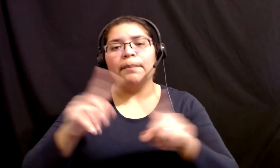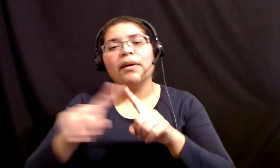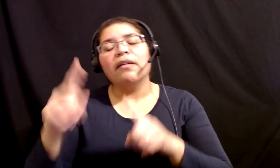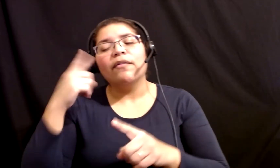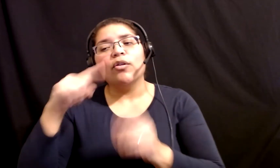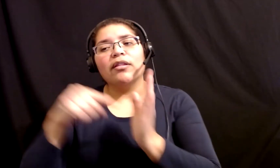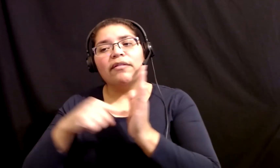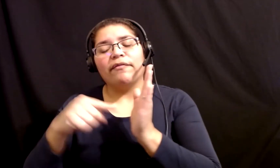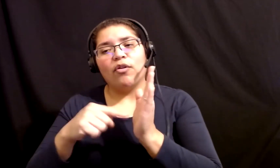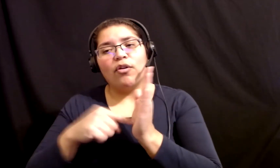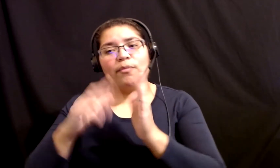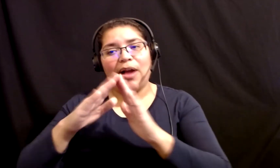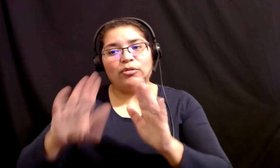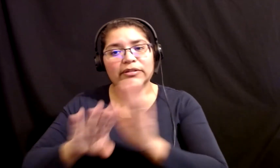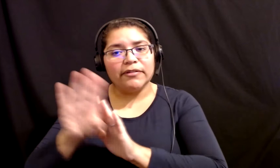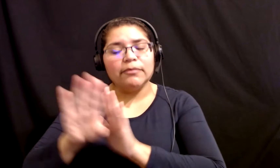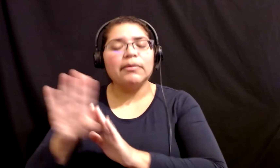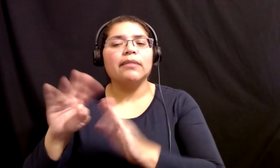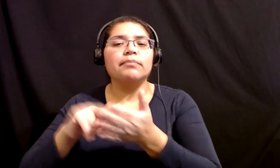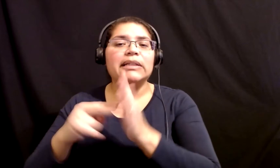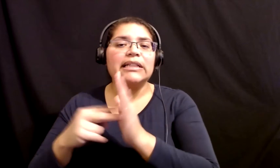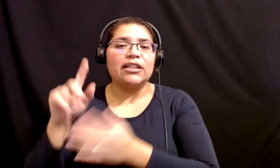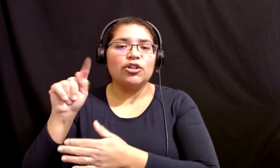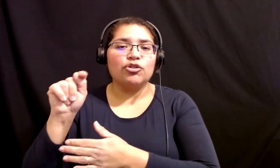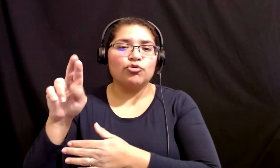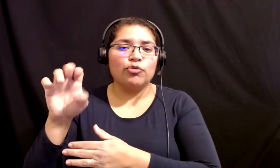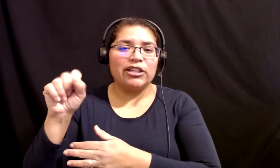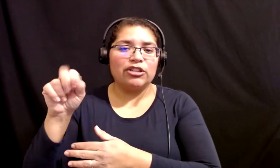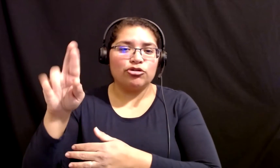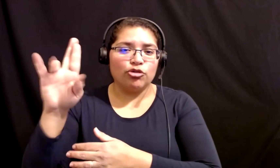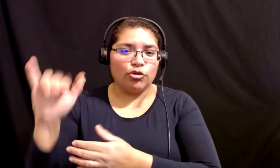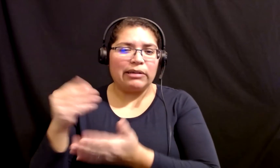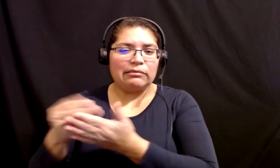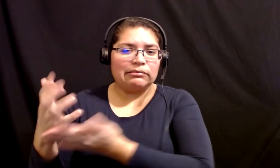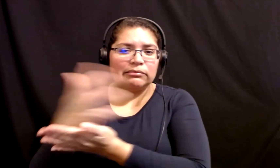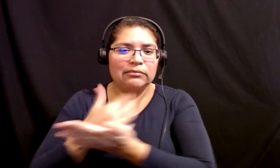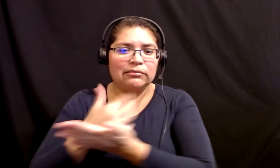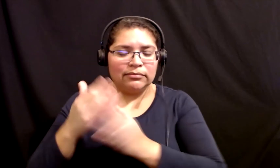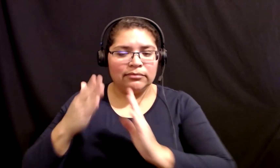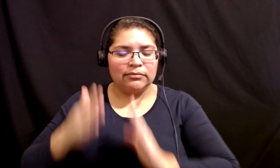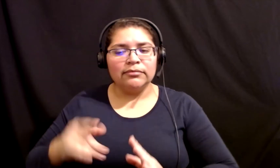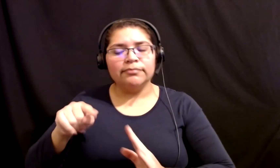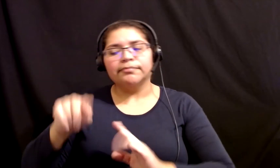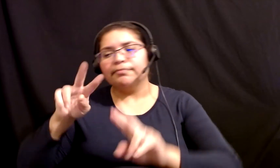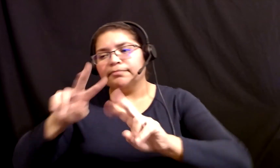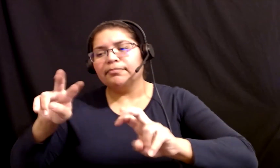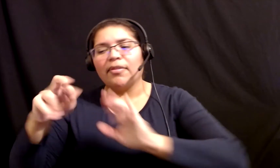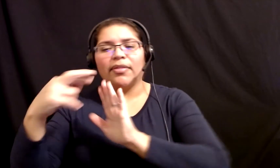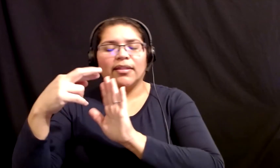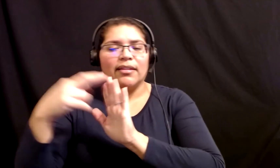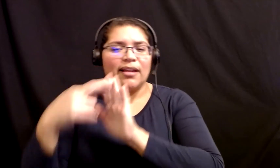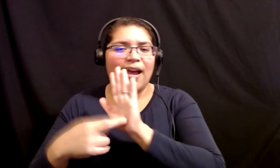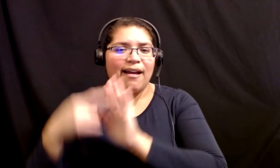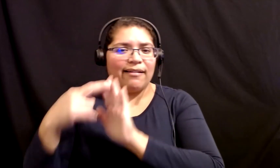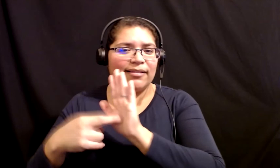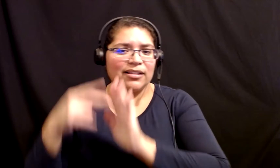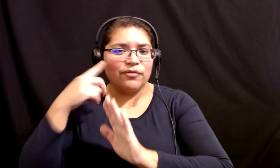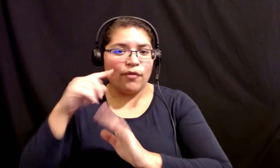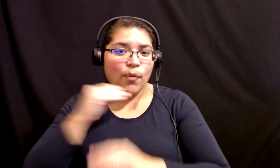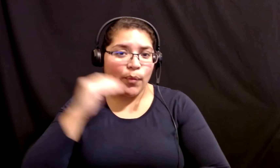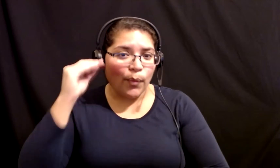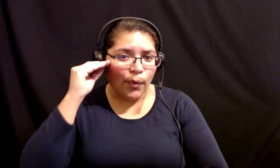housing development, basically Treasury looks at the program guidelines for home, and